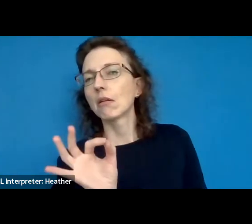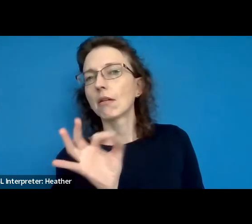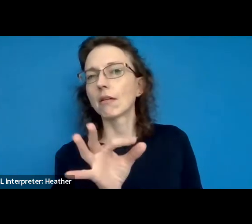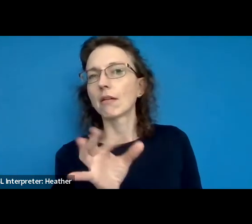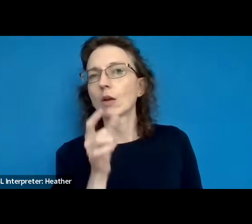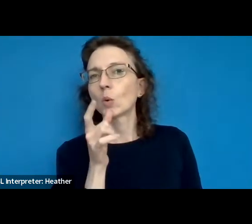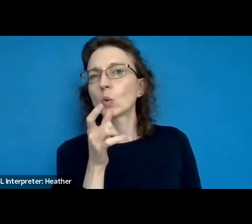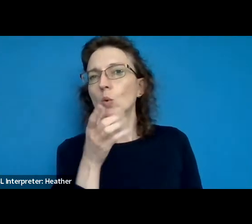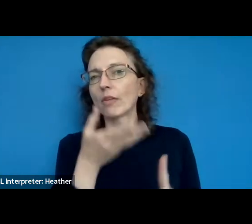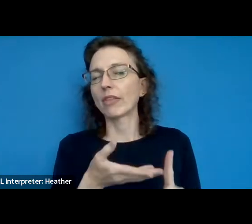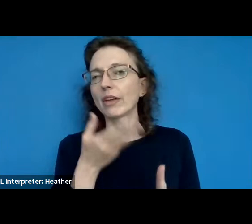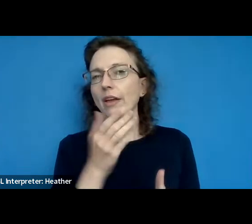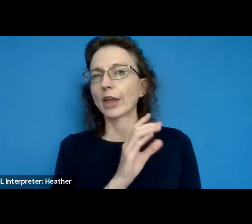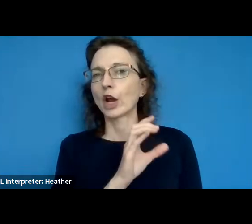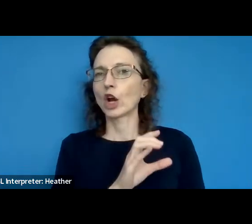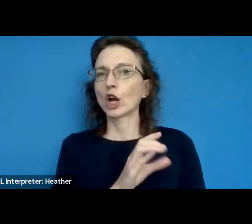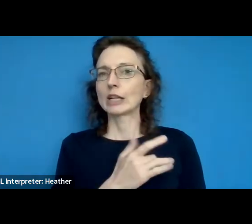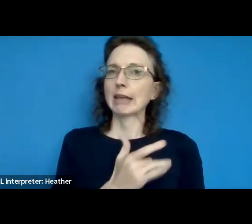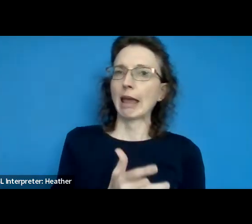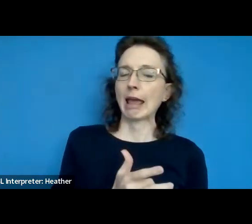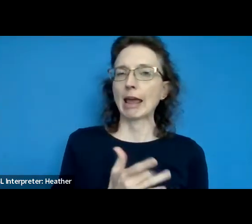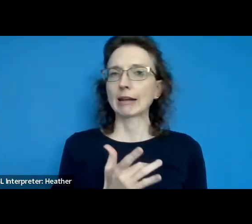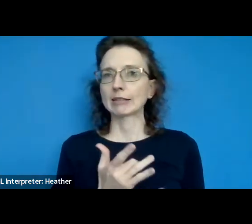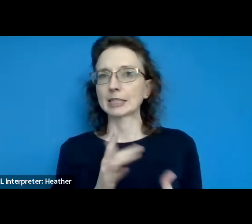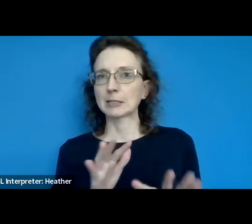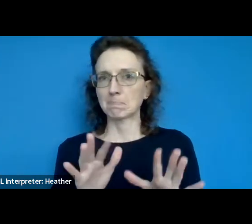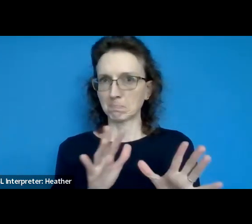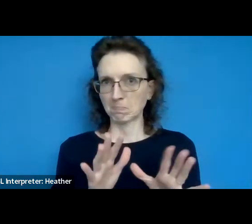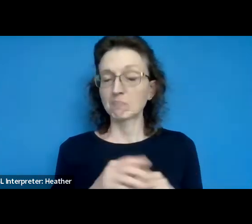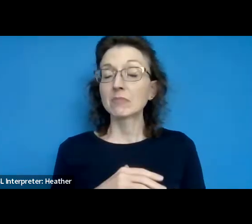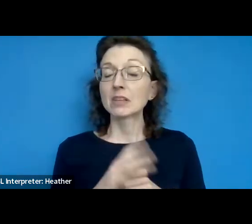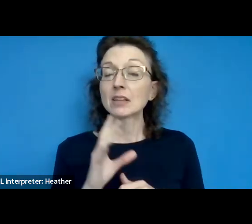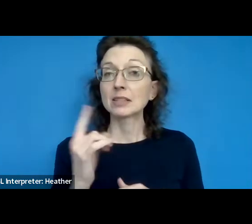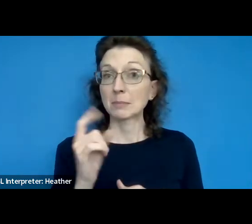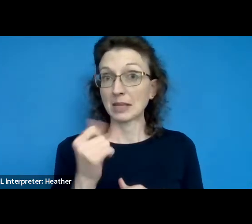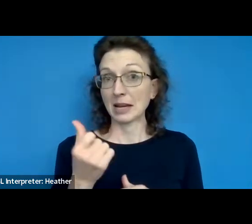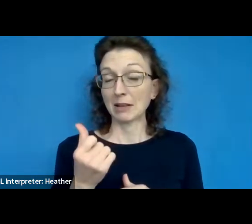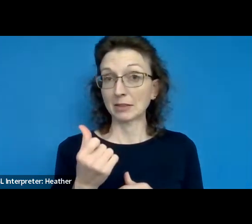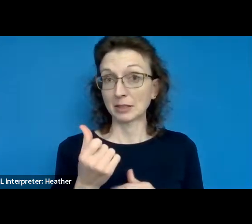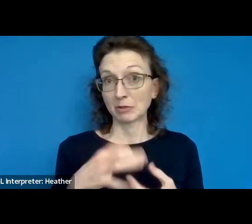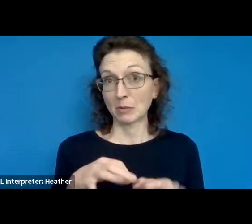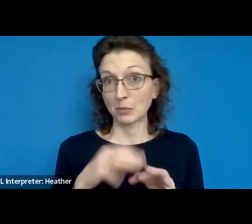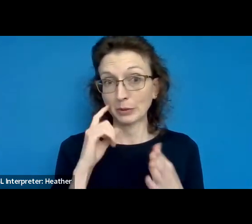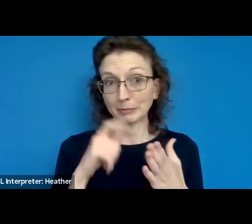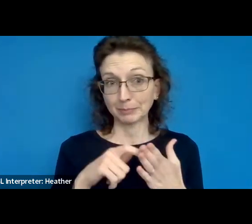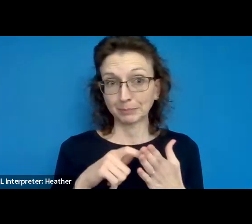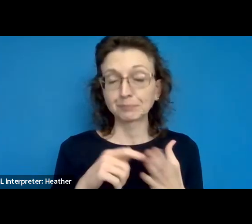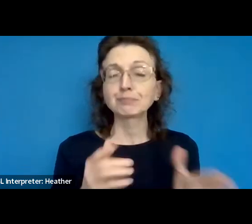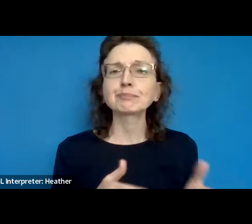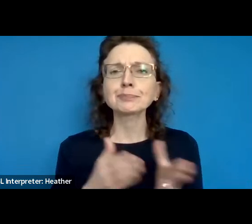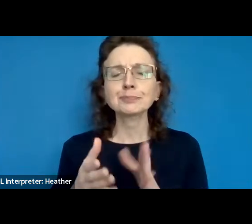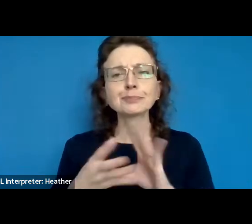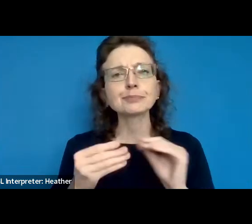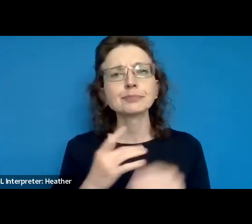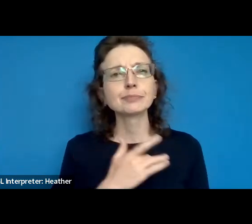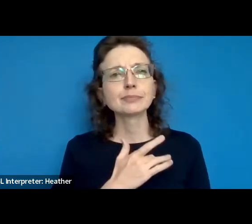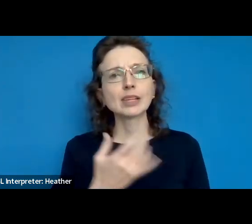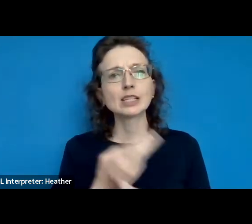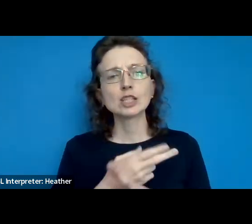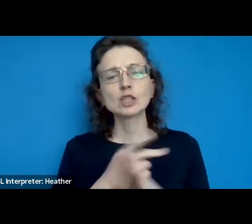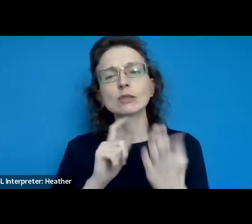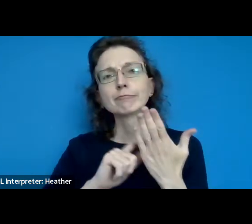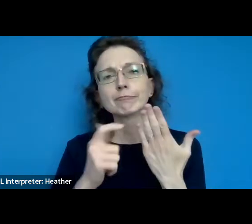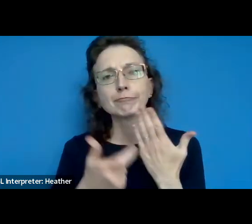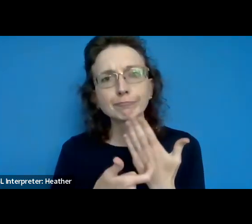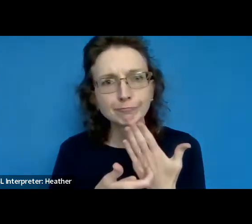person. So that's one other element that's important. Another one is that many of our stories use metaphoric language. We call